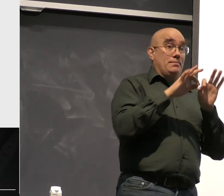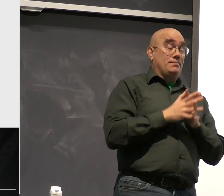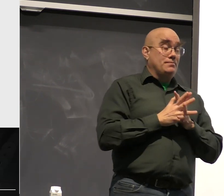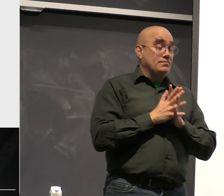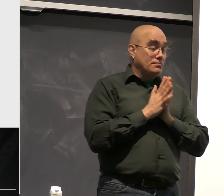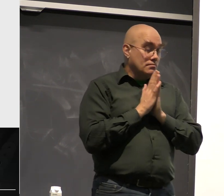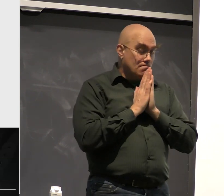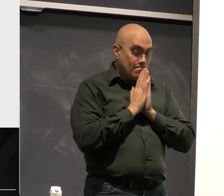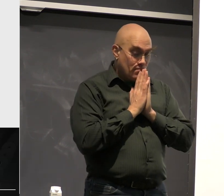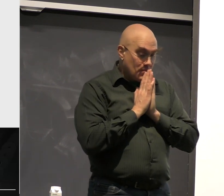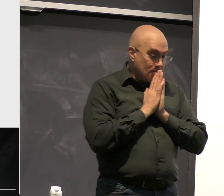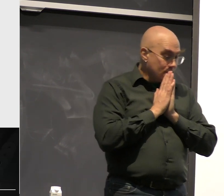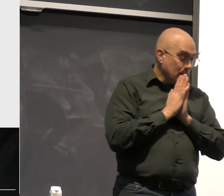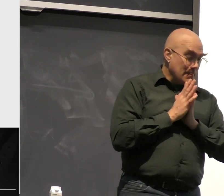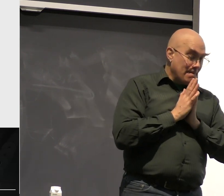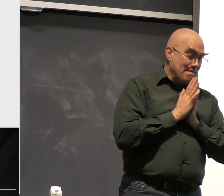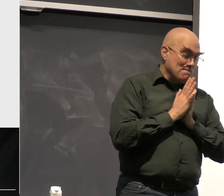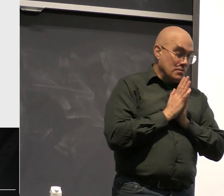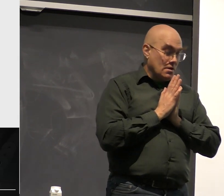completely agree. Very valid. Worth doing.